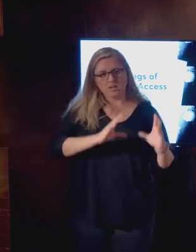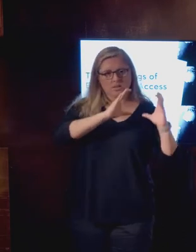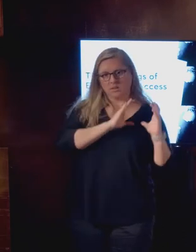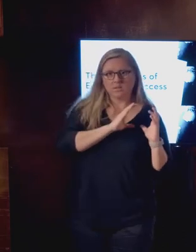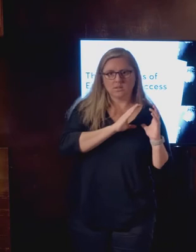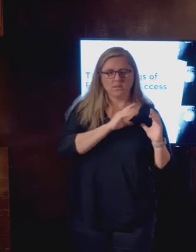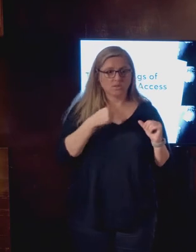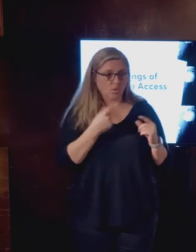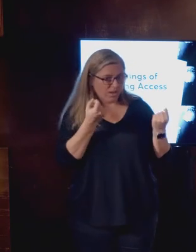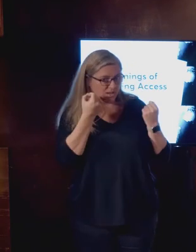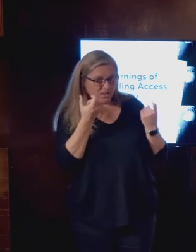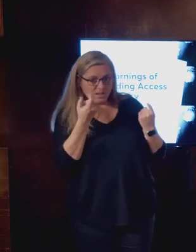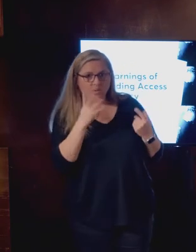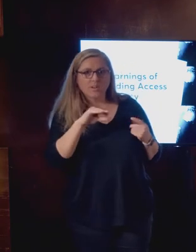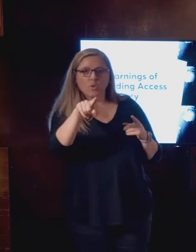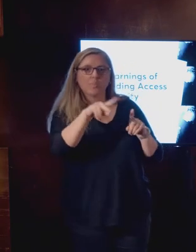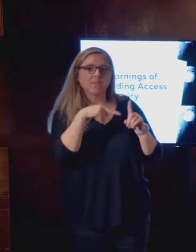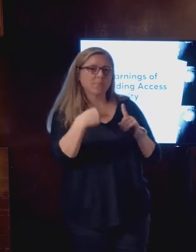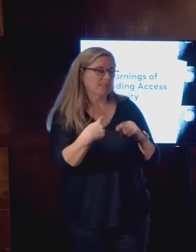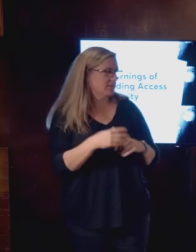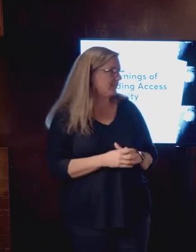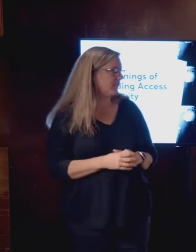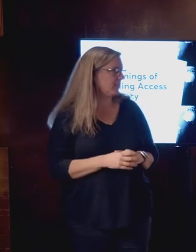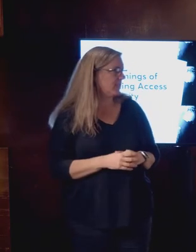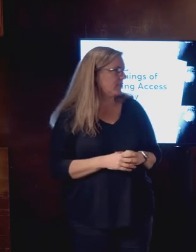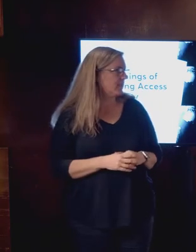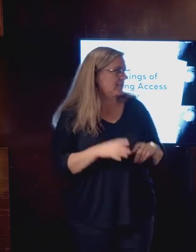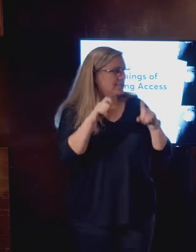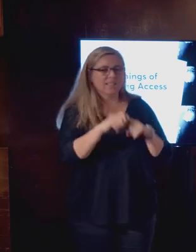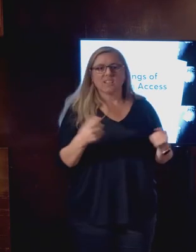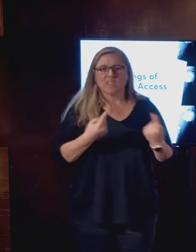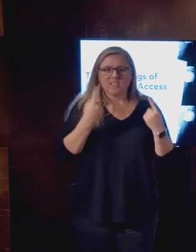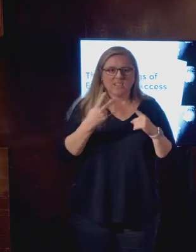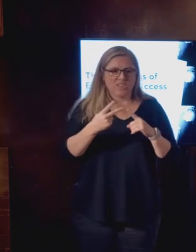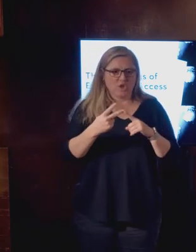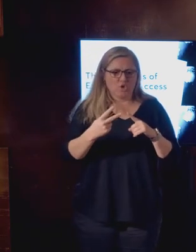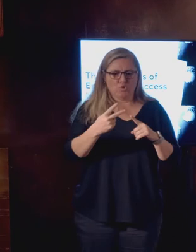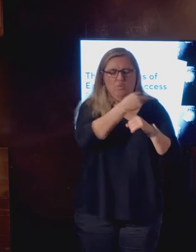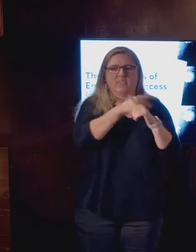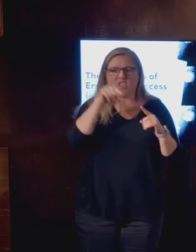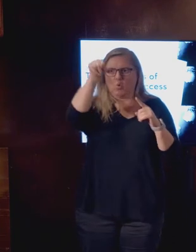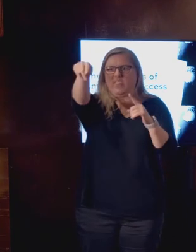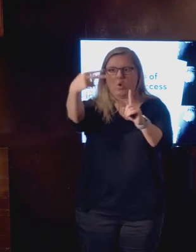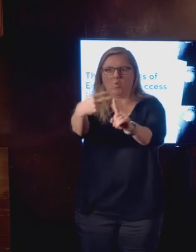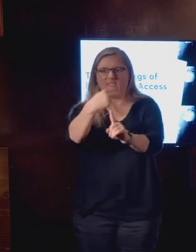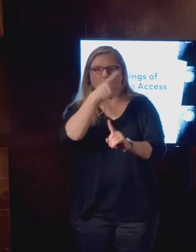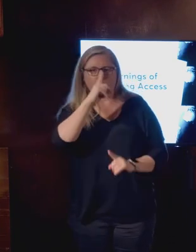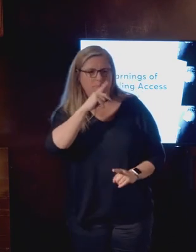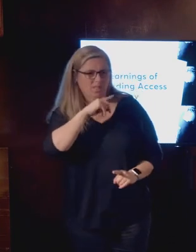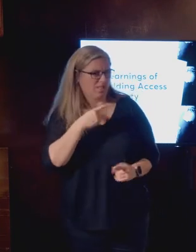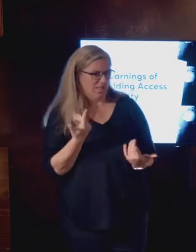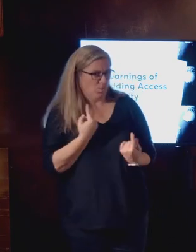So I do understand where you're coming from, but it's difficult because who reviews the reviewers? Nobody does. So